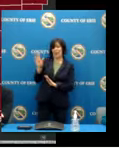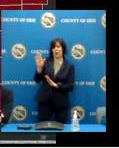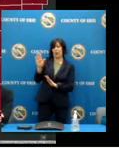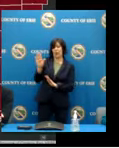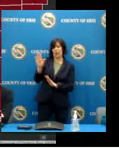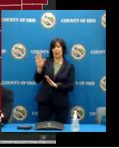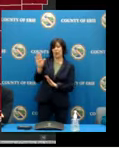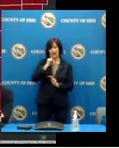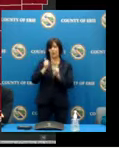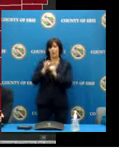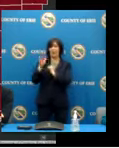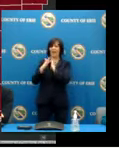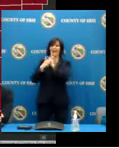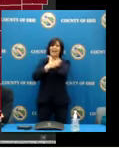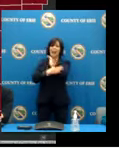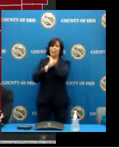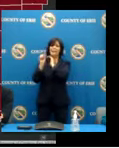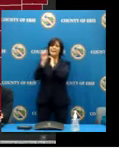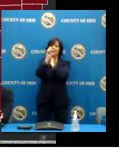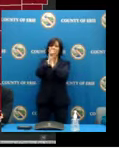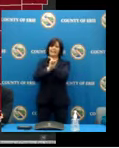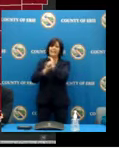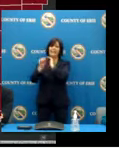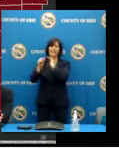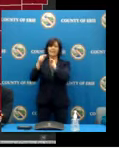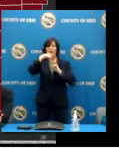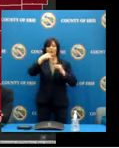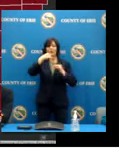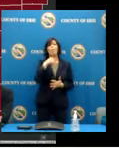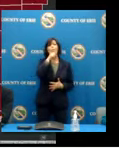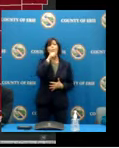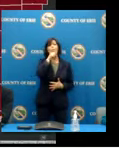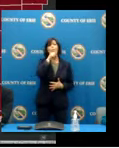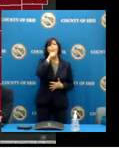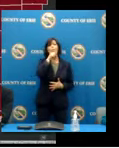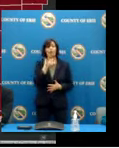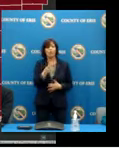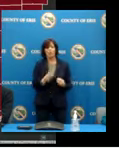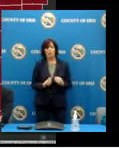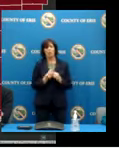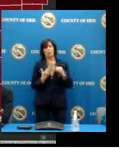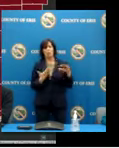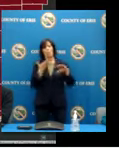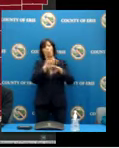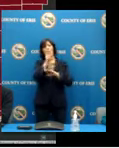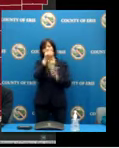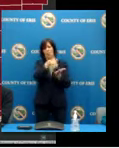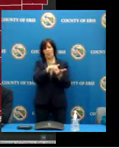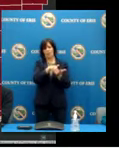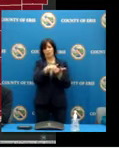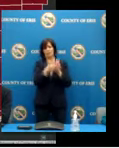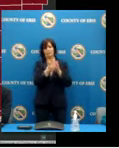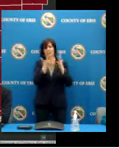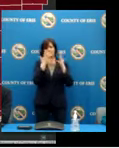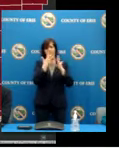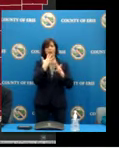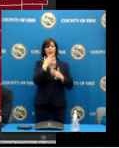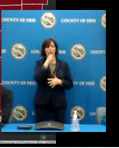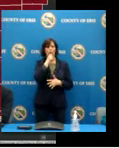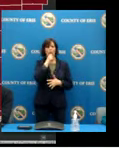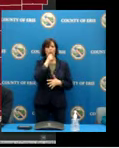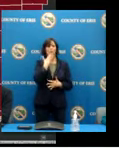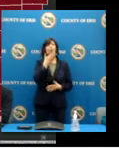with regards to the counties. Erie County's in the orange now because we have more than 1,000 cases. Thankfully, we are not in the red like